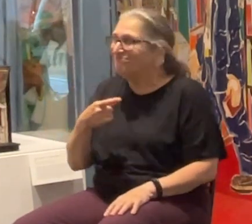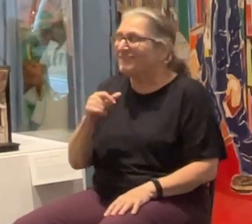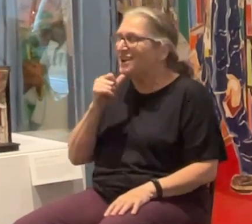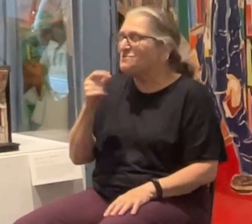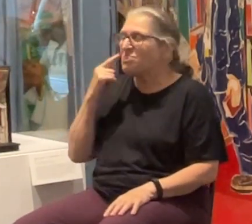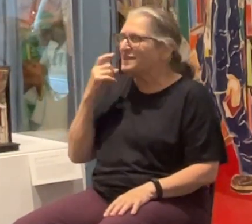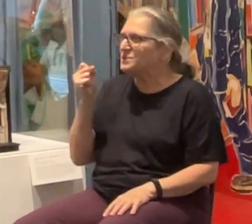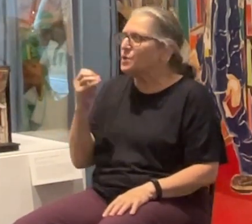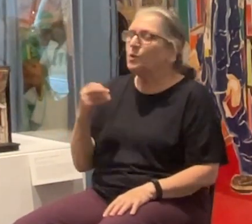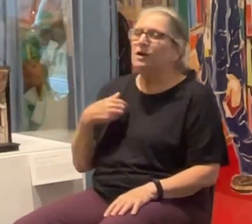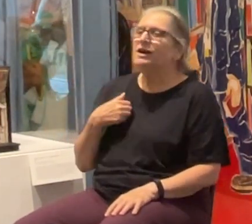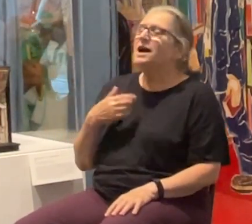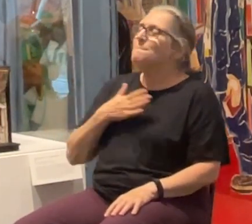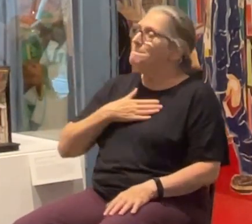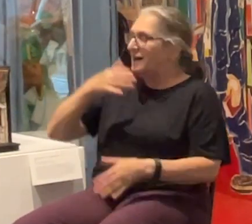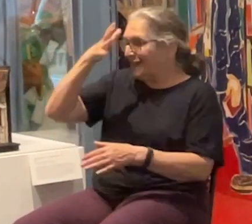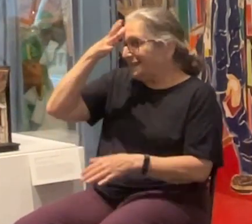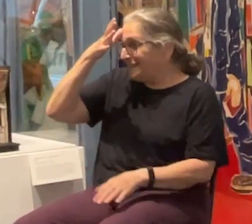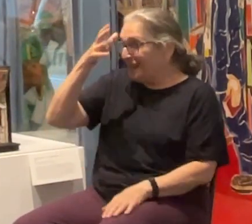my dad, Rudy,